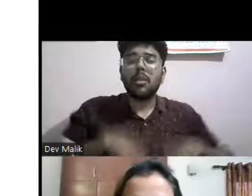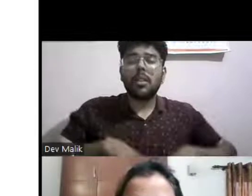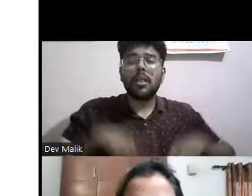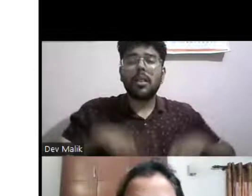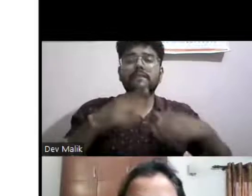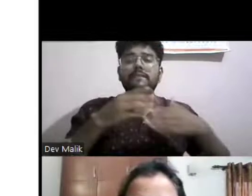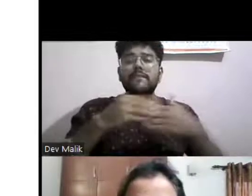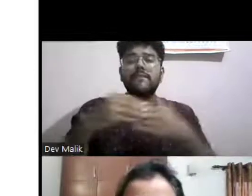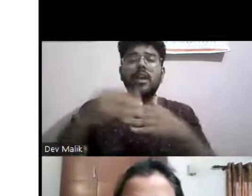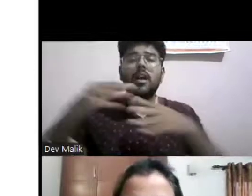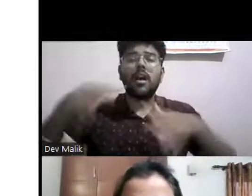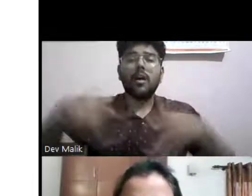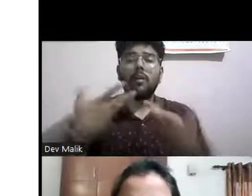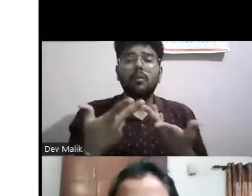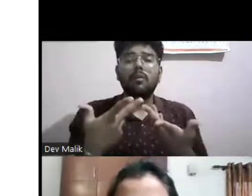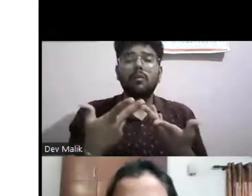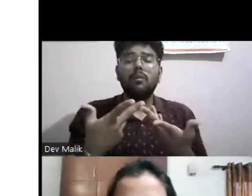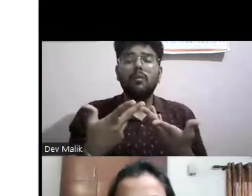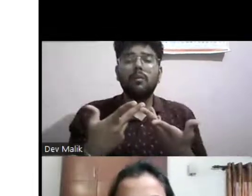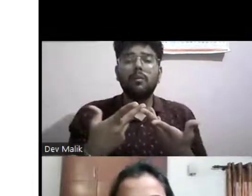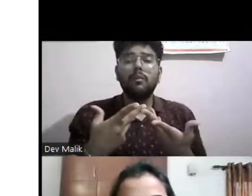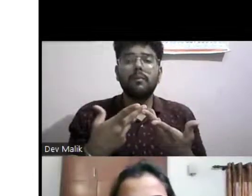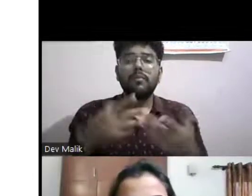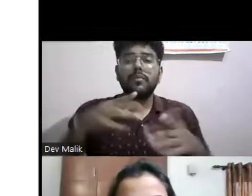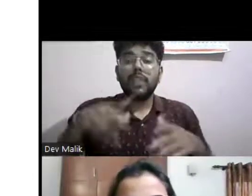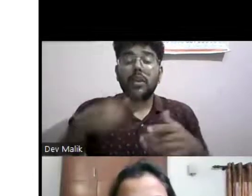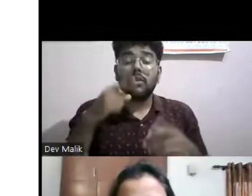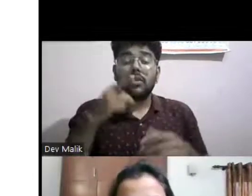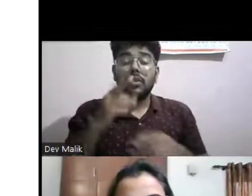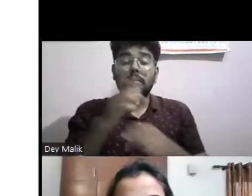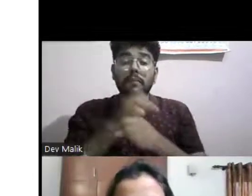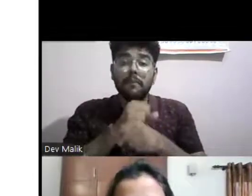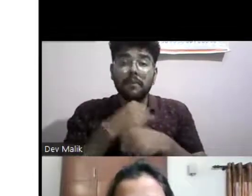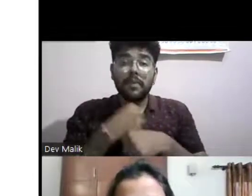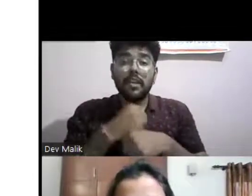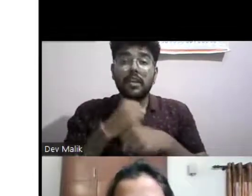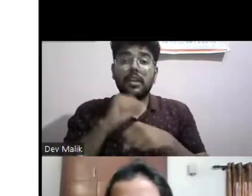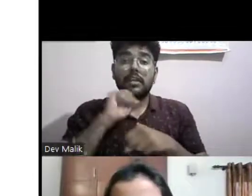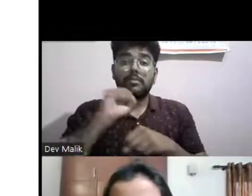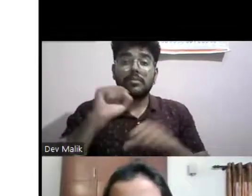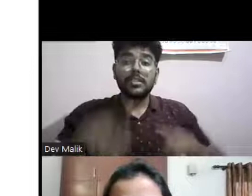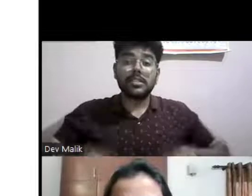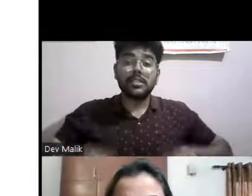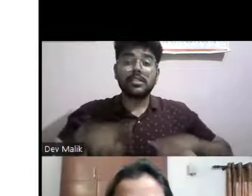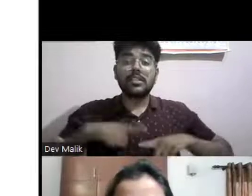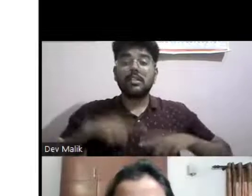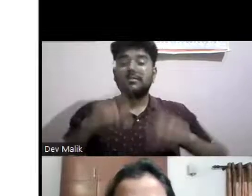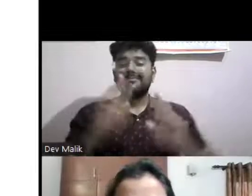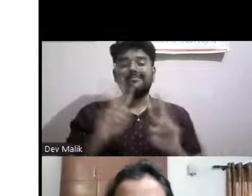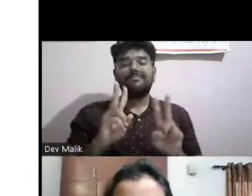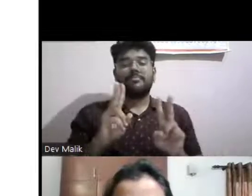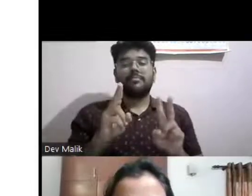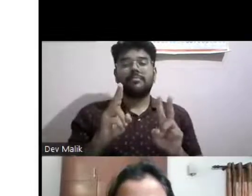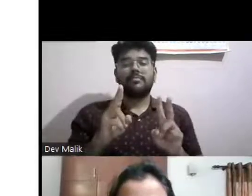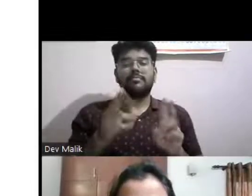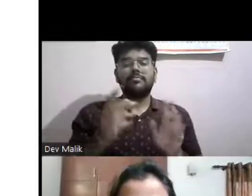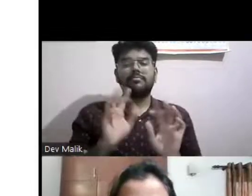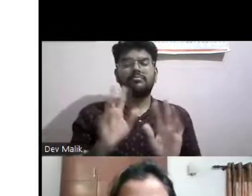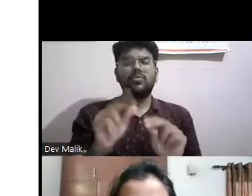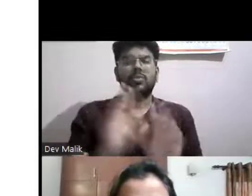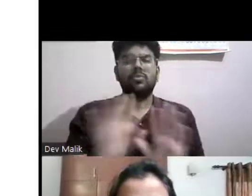of how they are creating meaning of their lives, not in terms of lack or